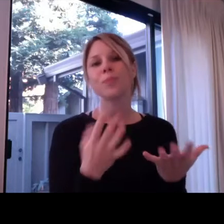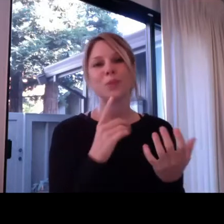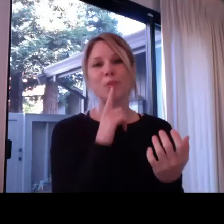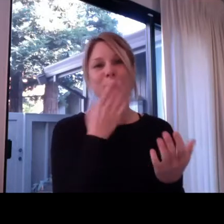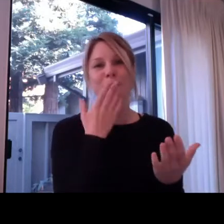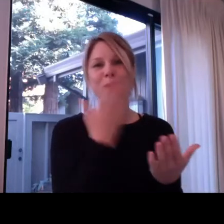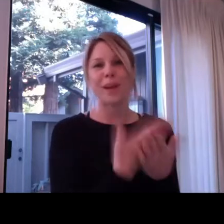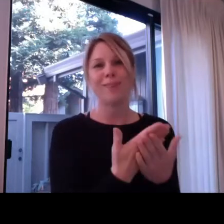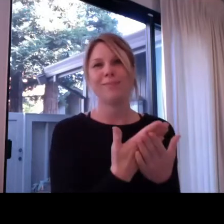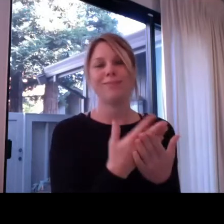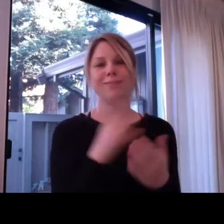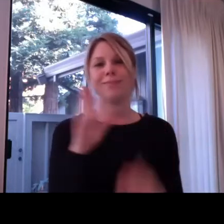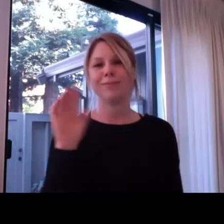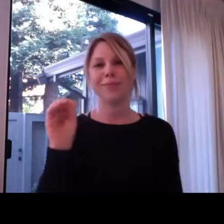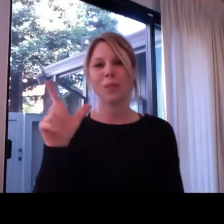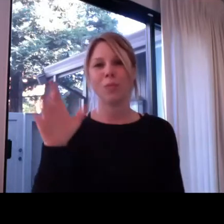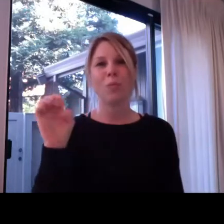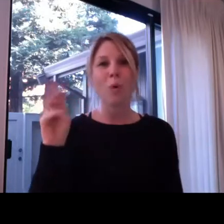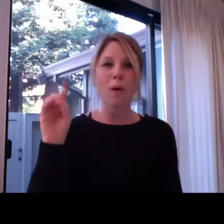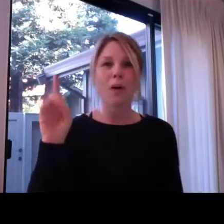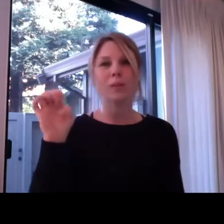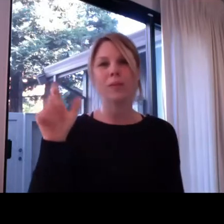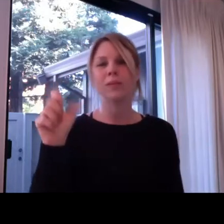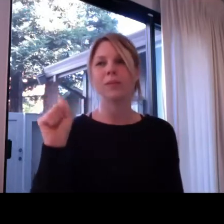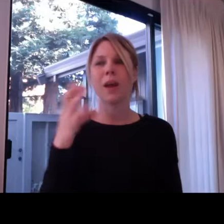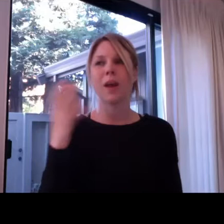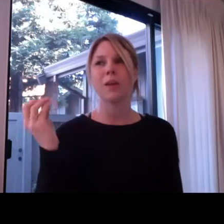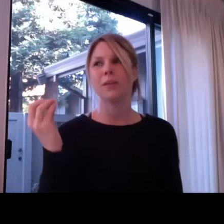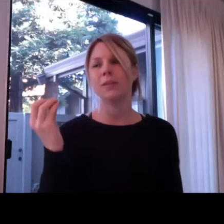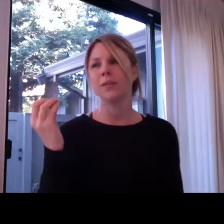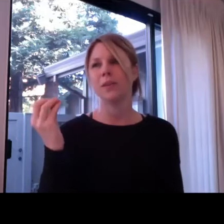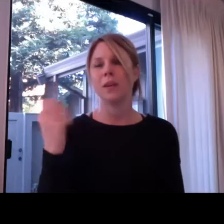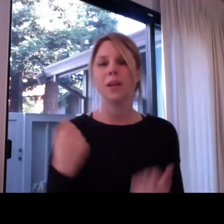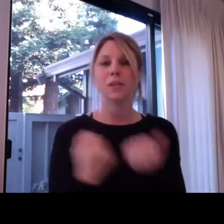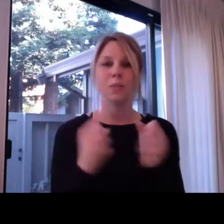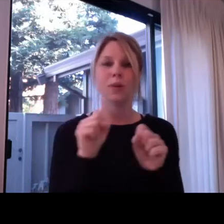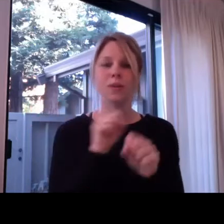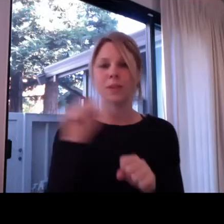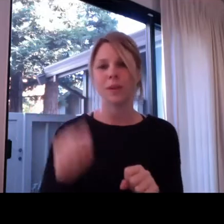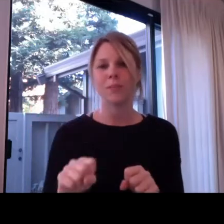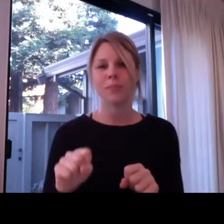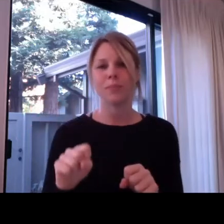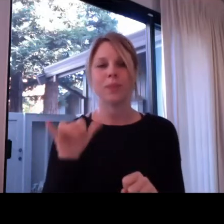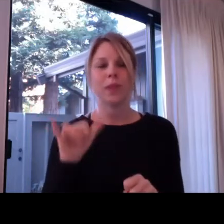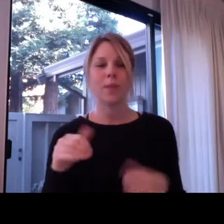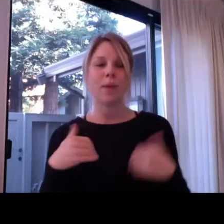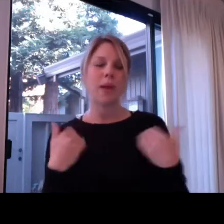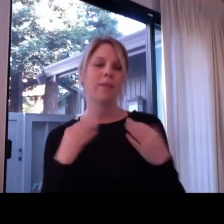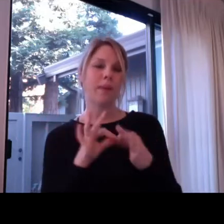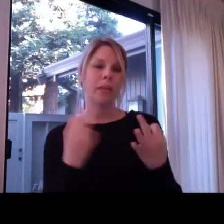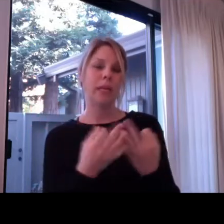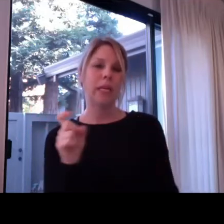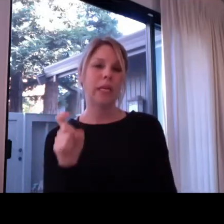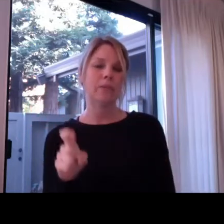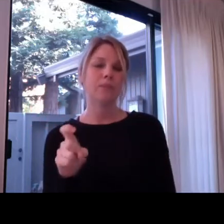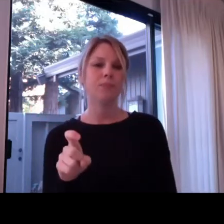It was really great. Like role models and a support system that my young